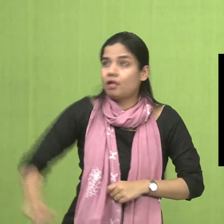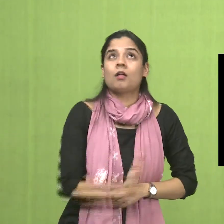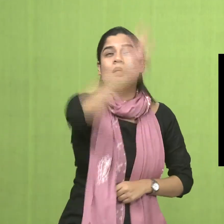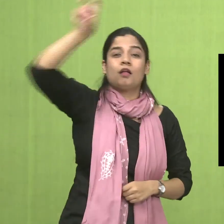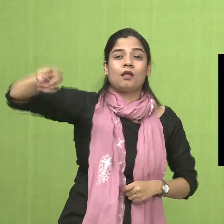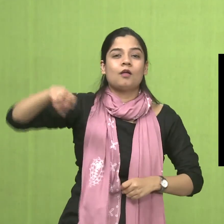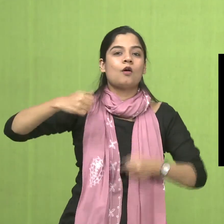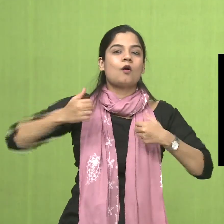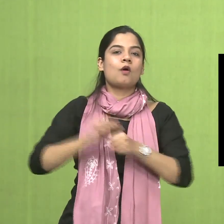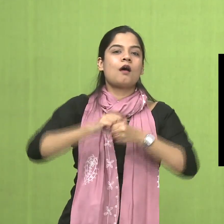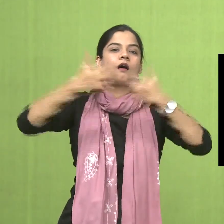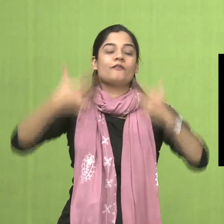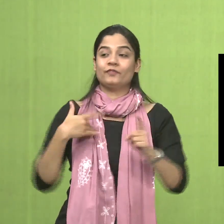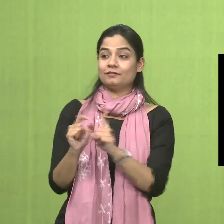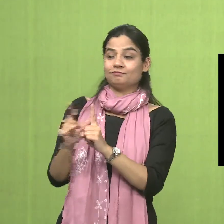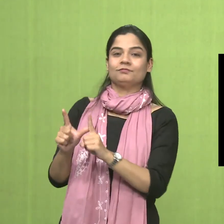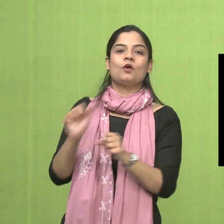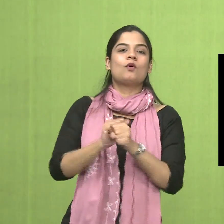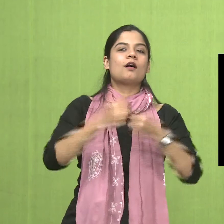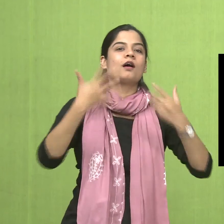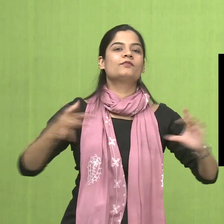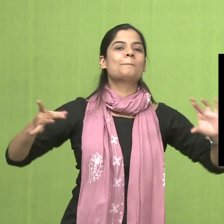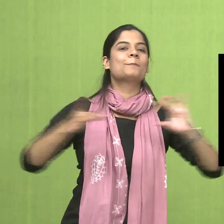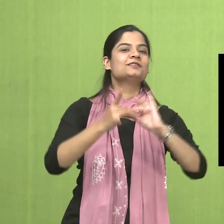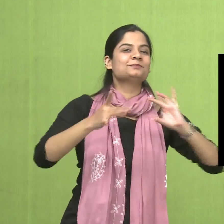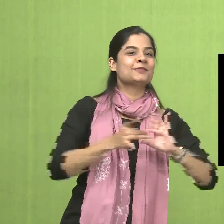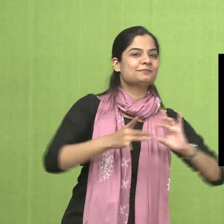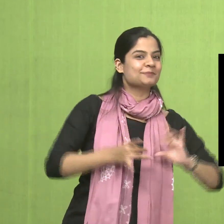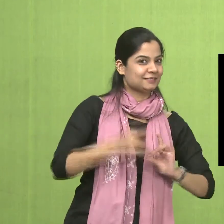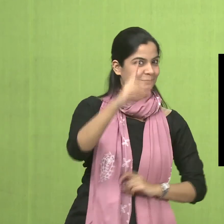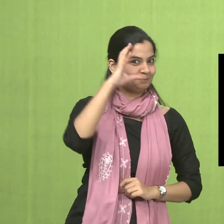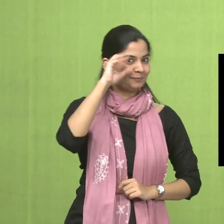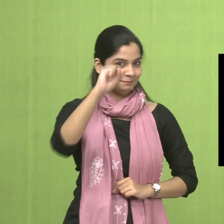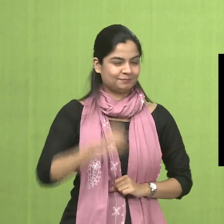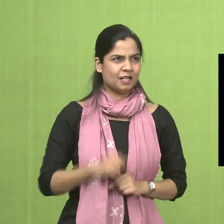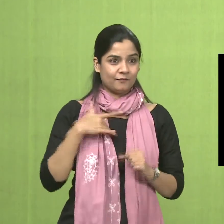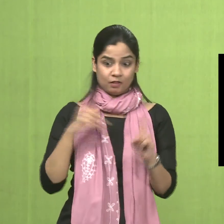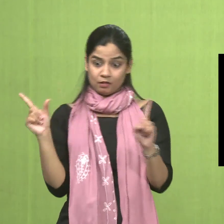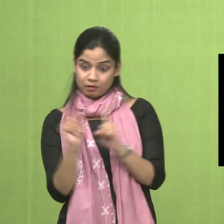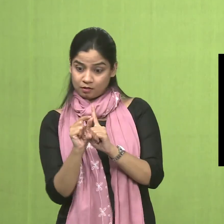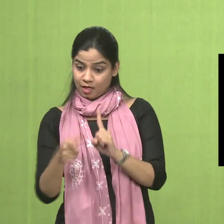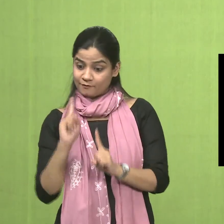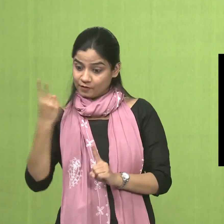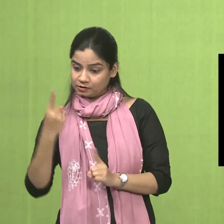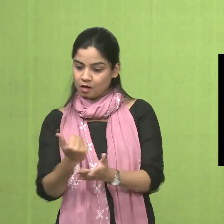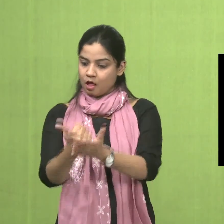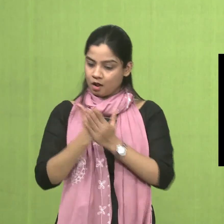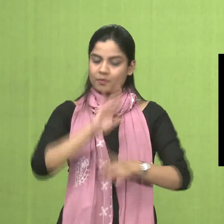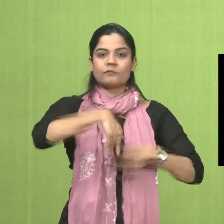etc. requires heavy work. Remember that. When you have minimum energy, when you have maximum energy, what kind of work